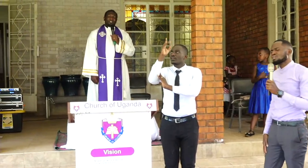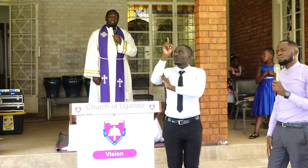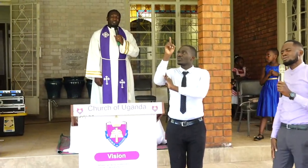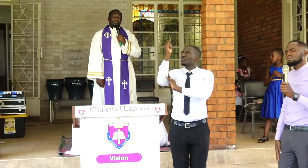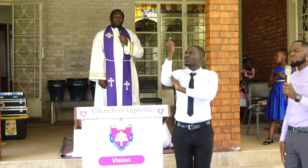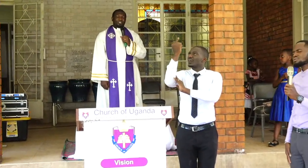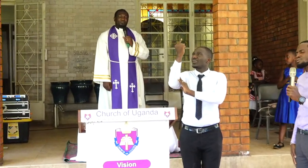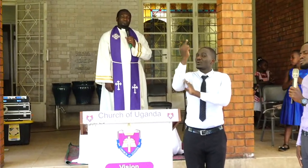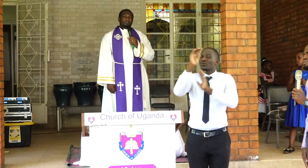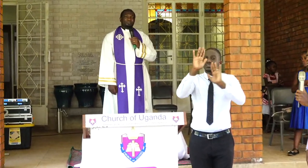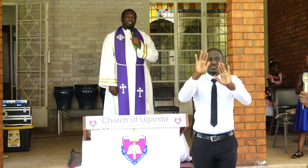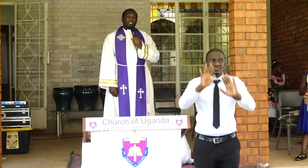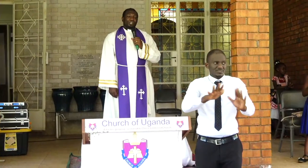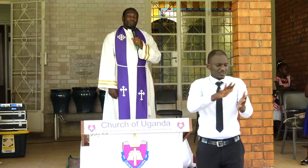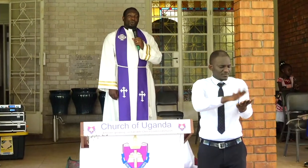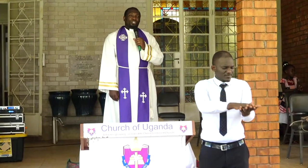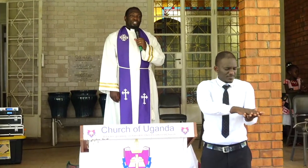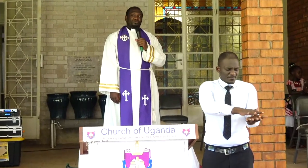Deserve the glory.